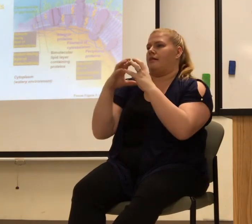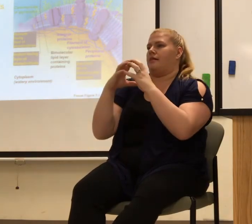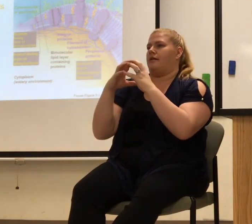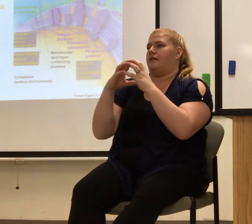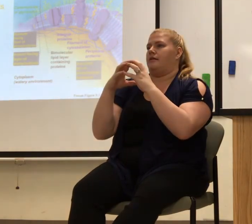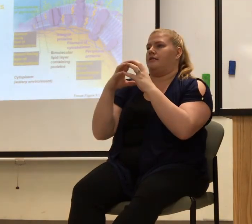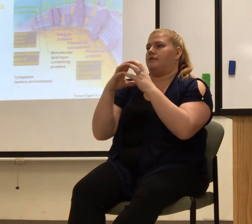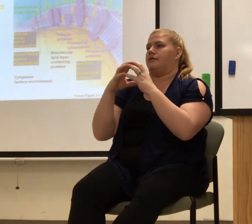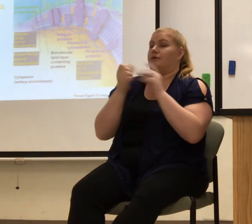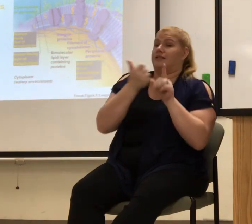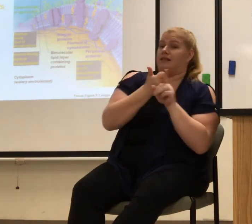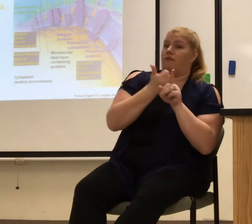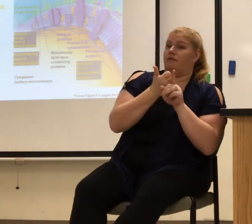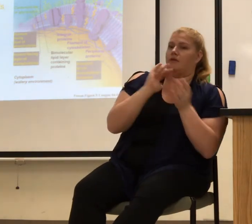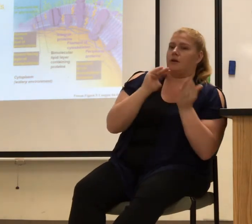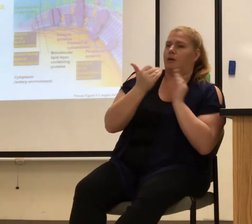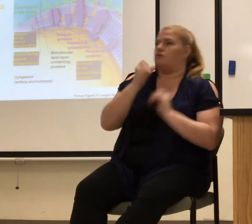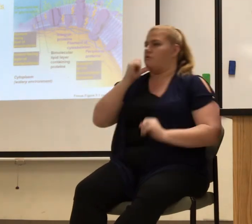non-self.